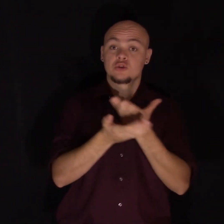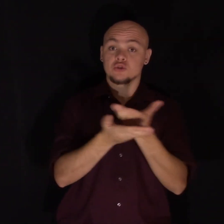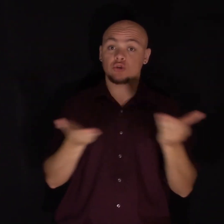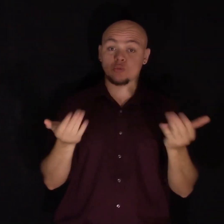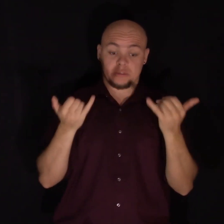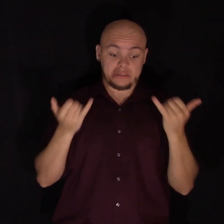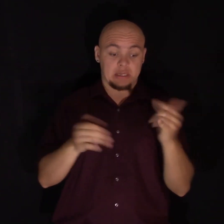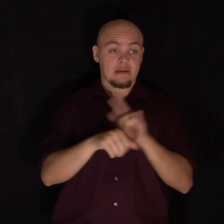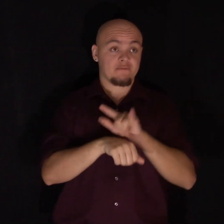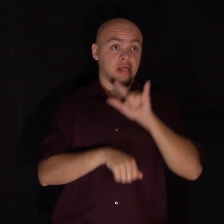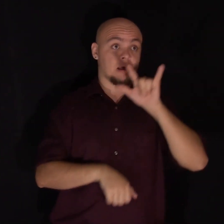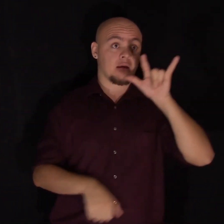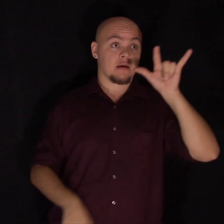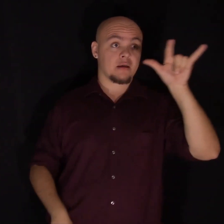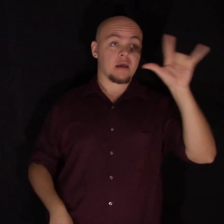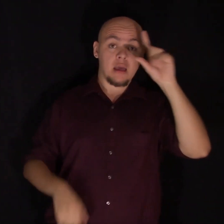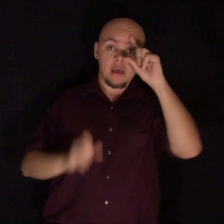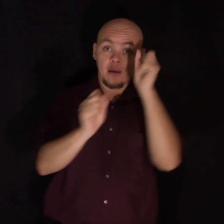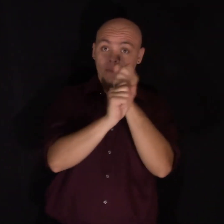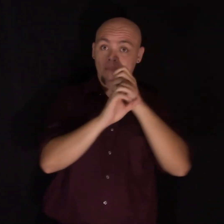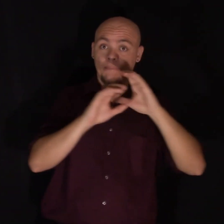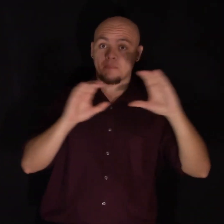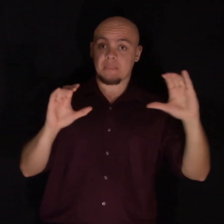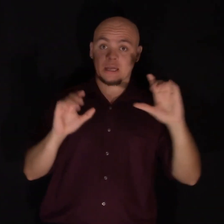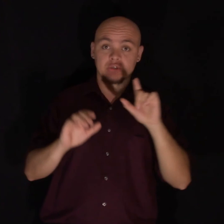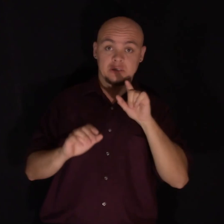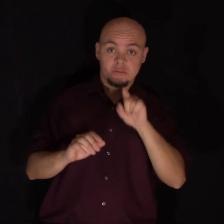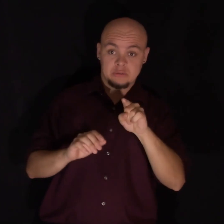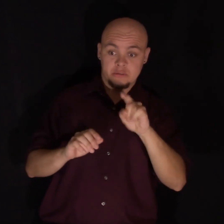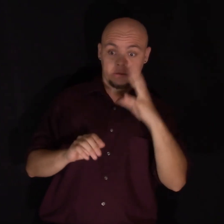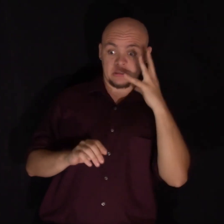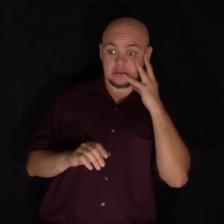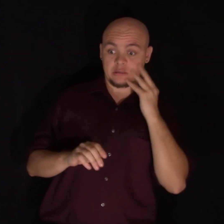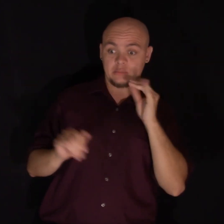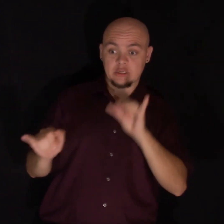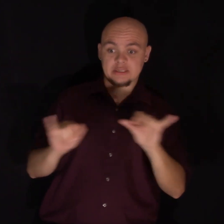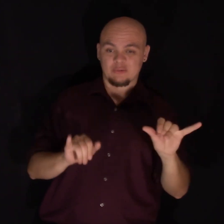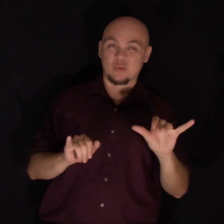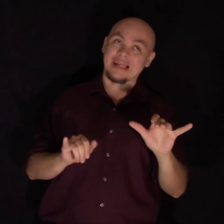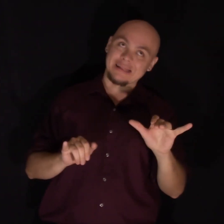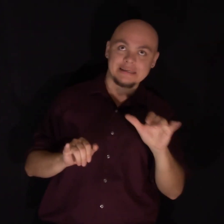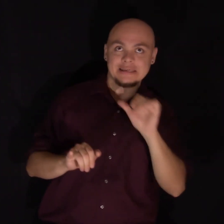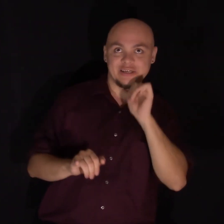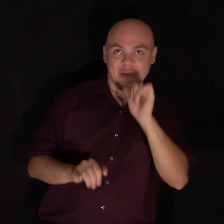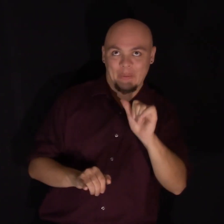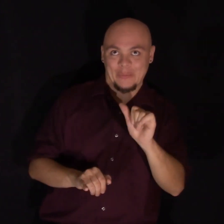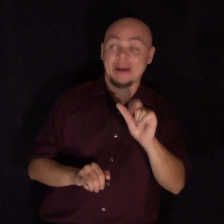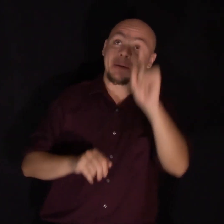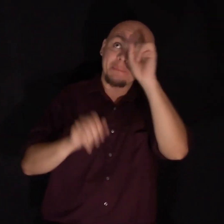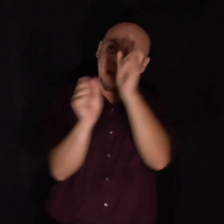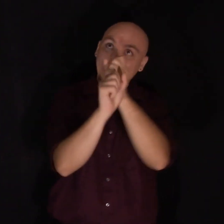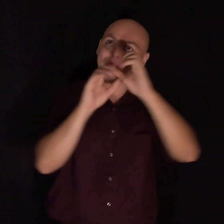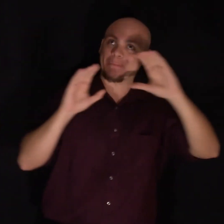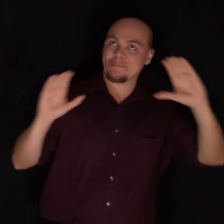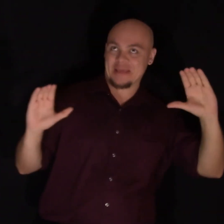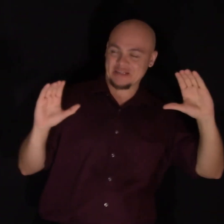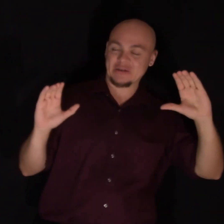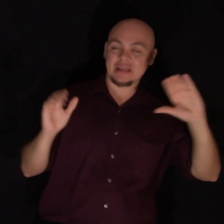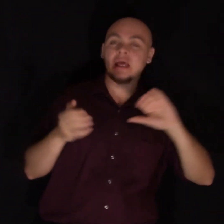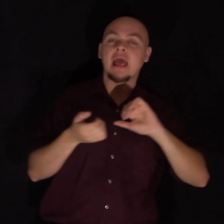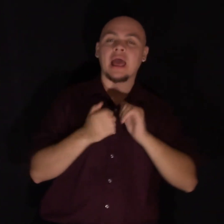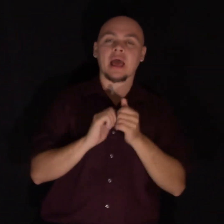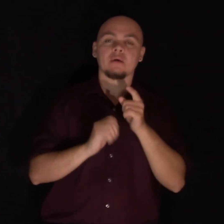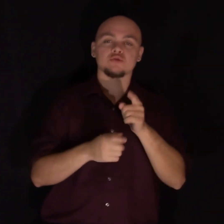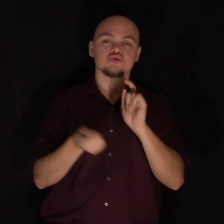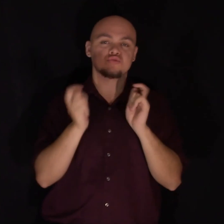today. Imagine the same thing happens on your plane, and please don't. But imagine, and how would you change?